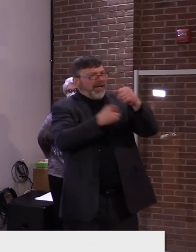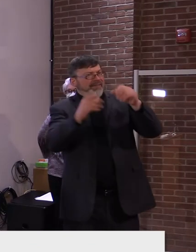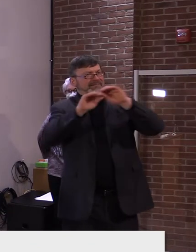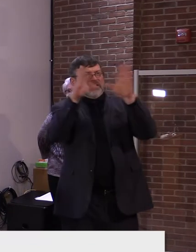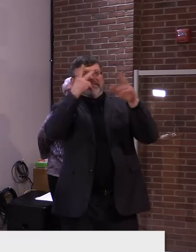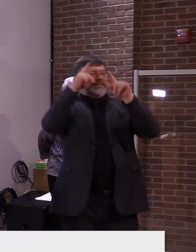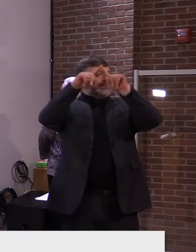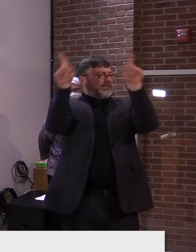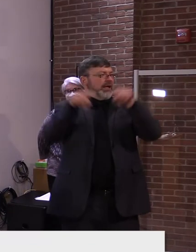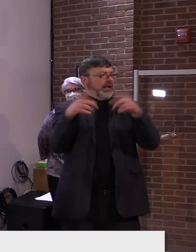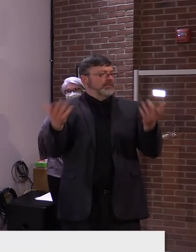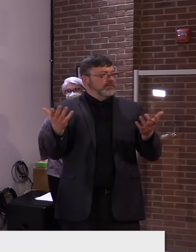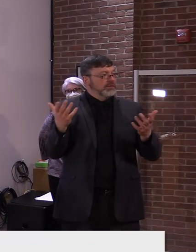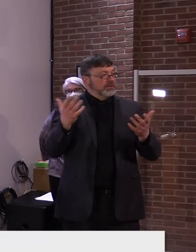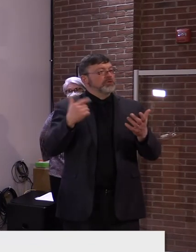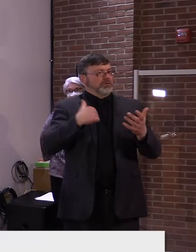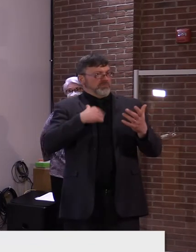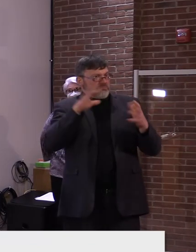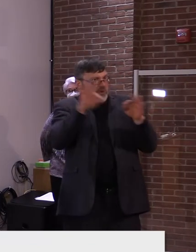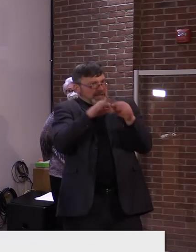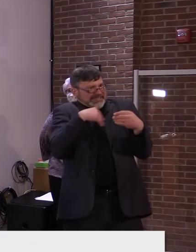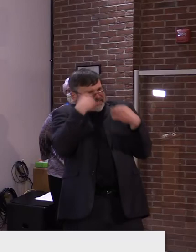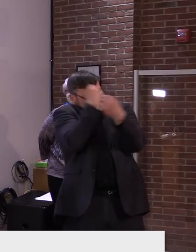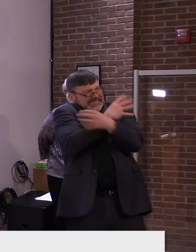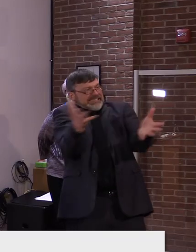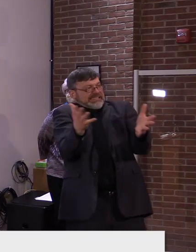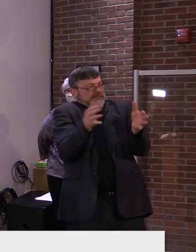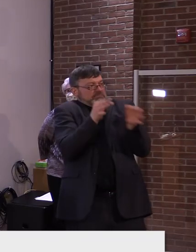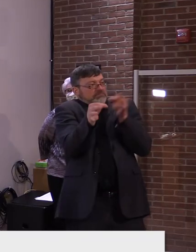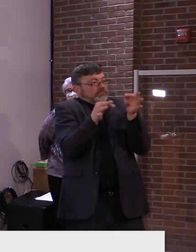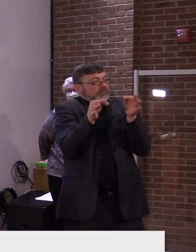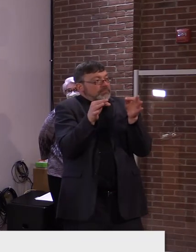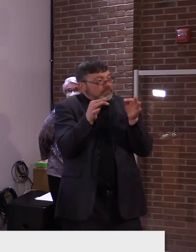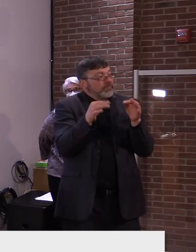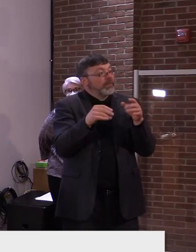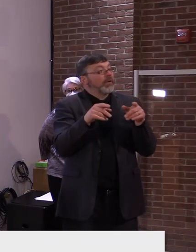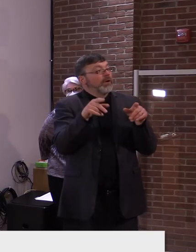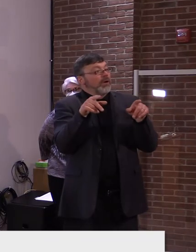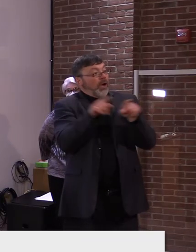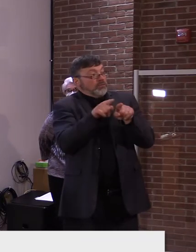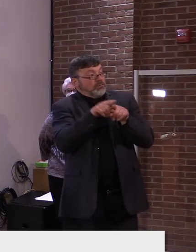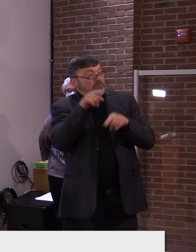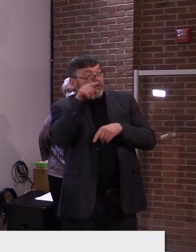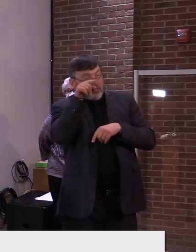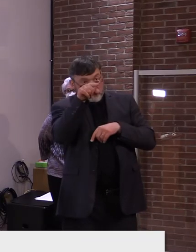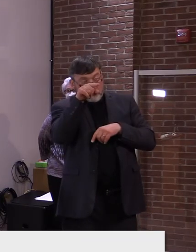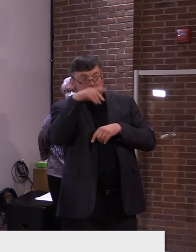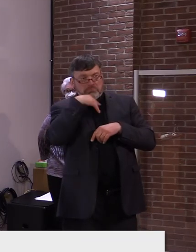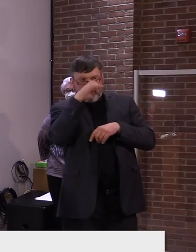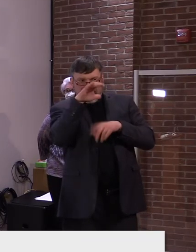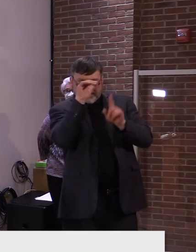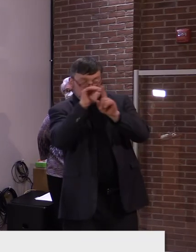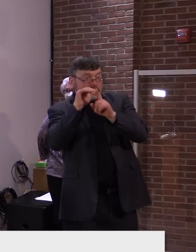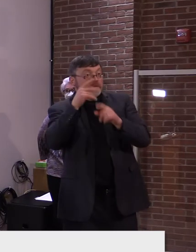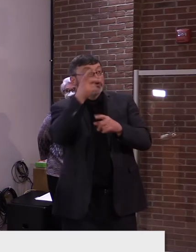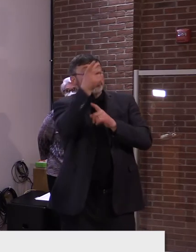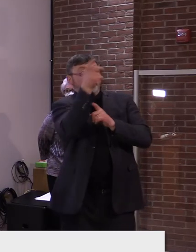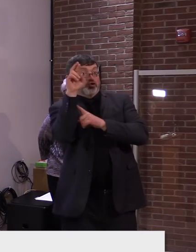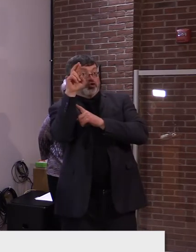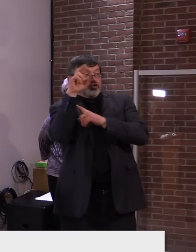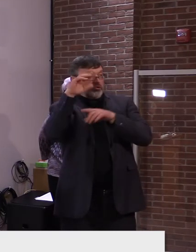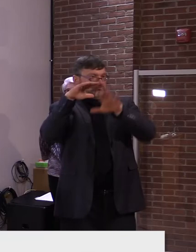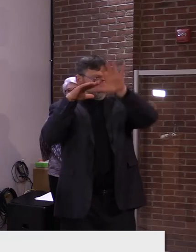that people understand, and the healthcare providers on both sides of the river understand the